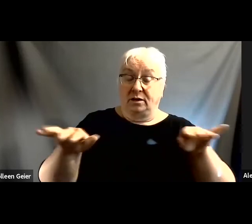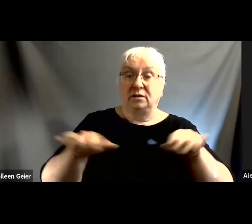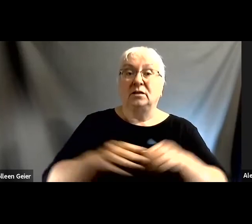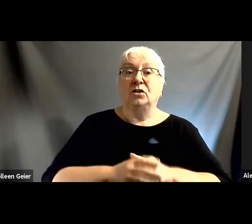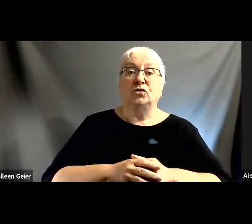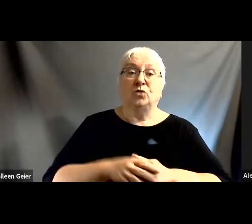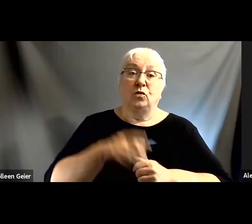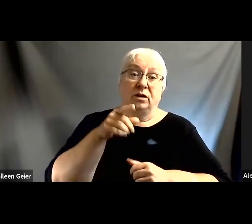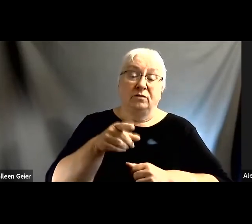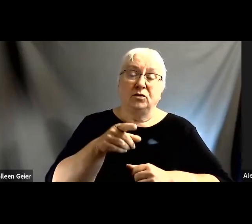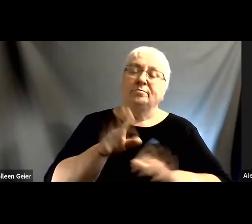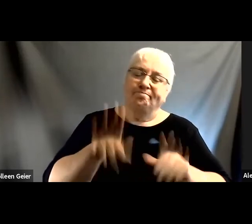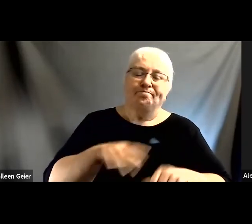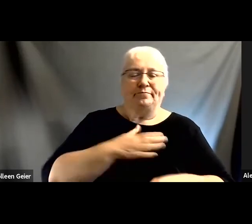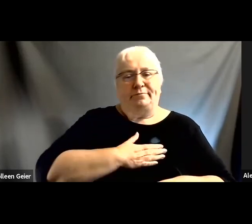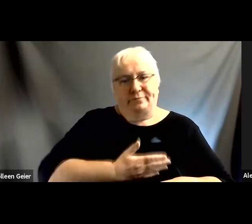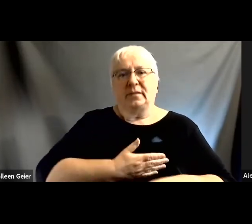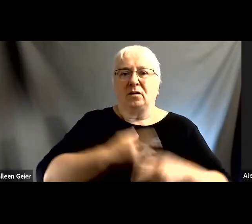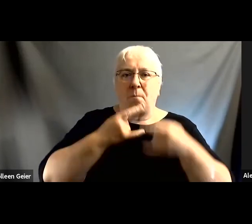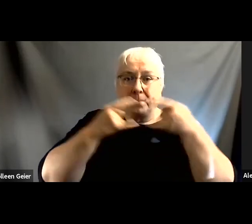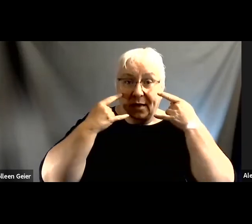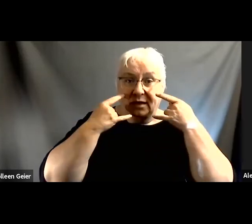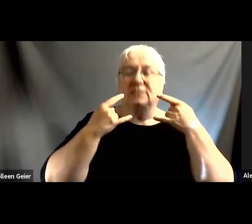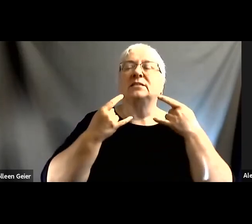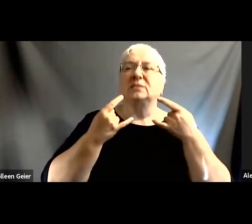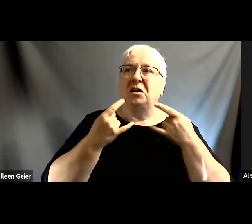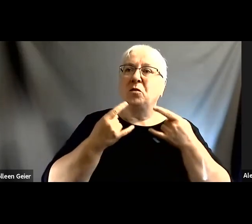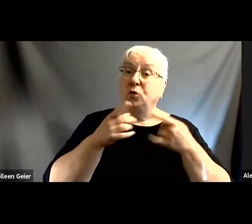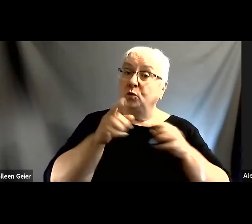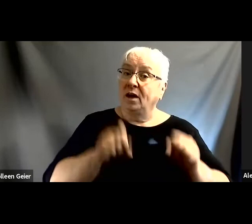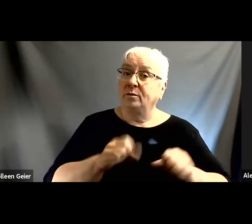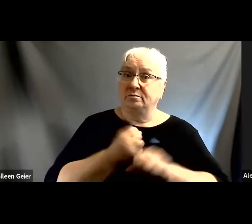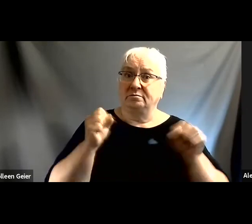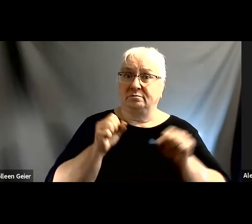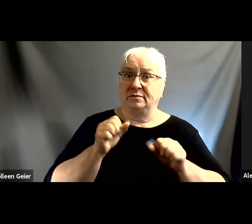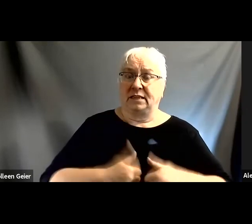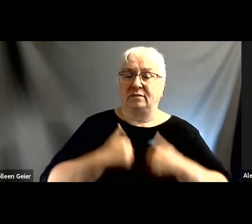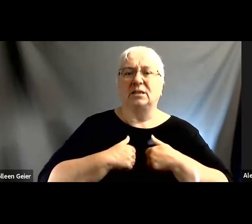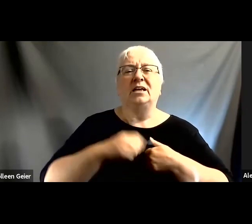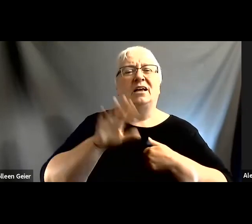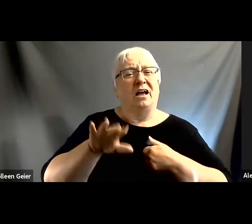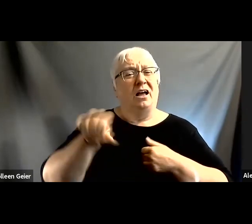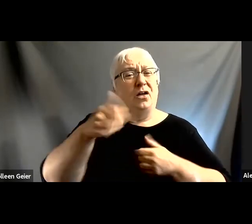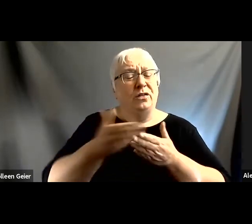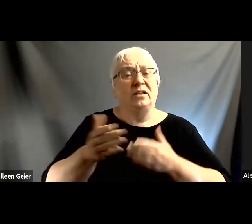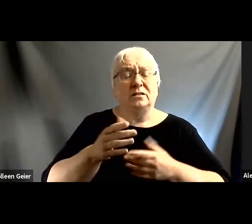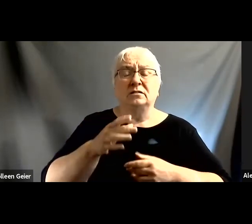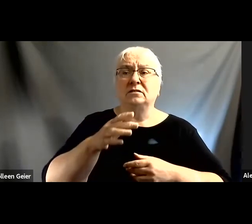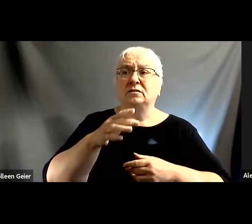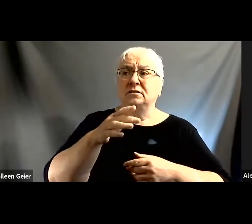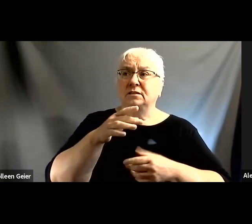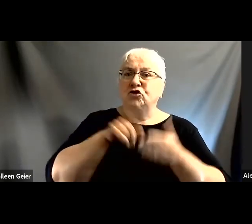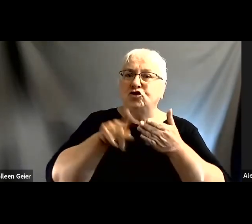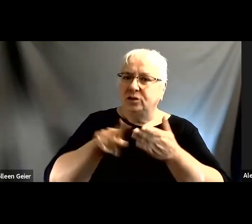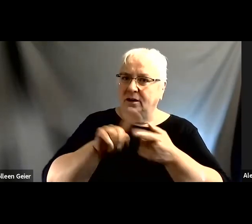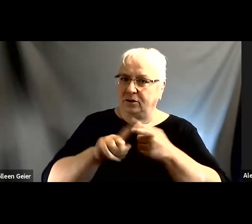And then also, finally, please check on your friends. Oftentimes, people with disabilities do not want to appear burdensome and